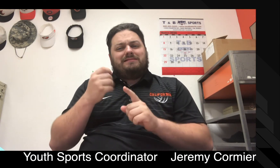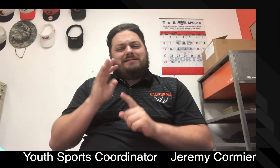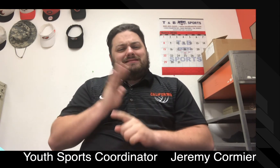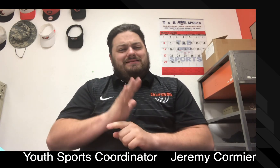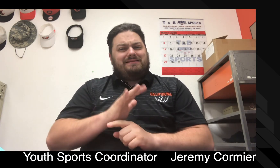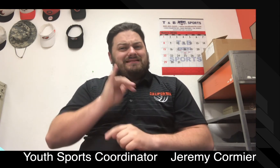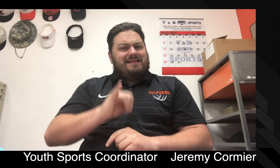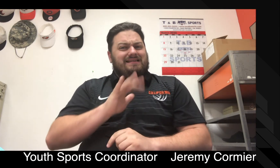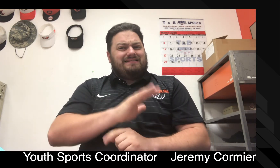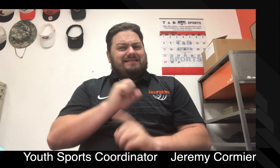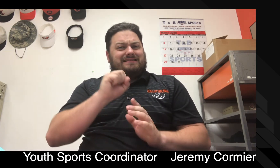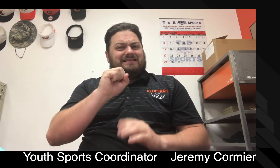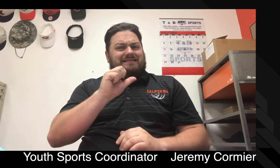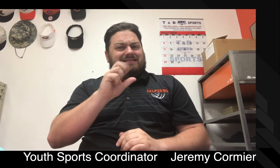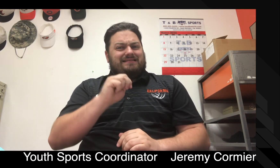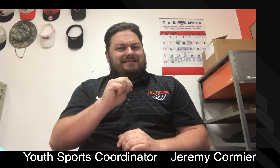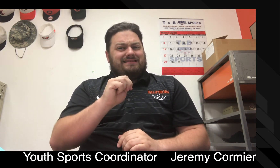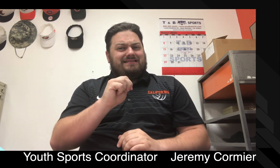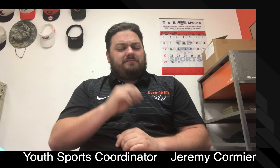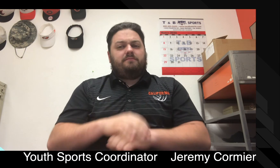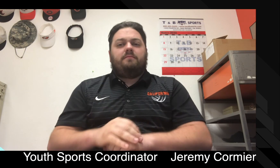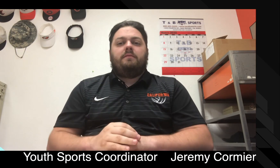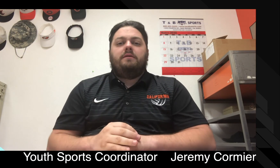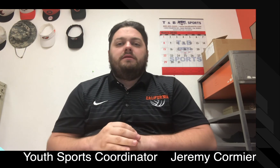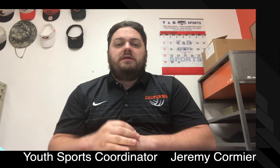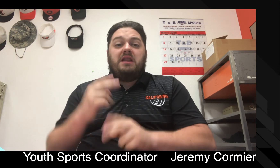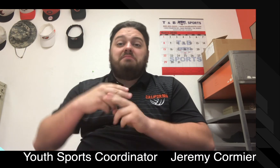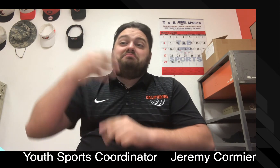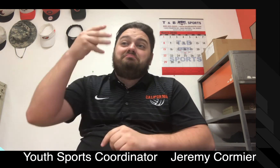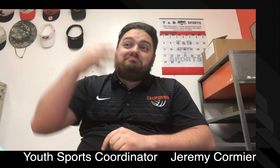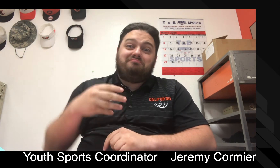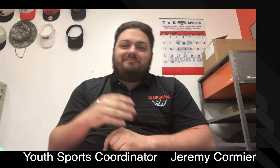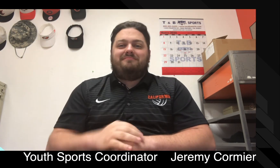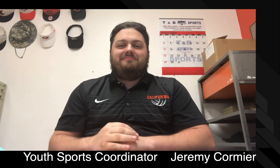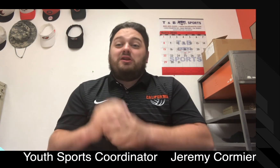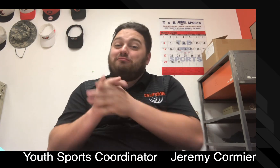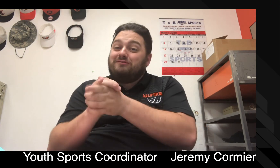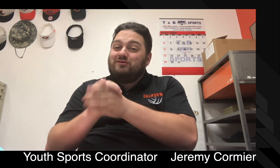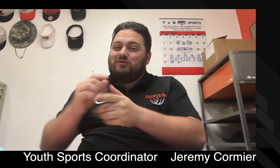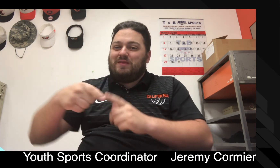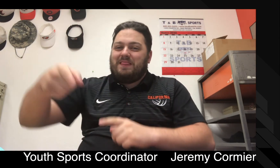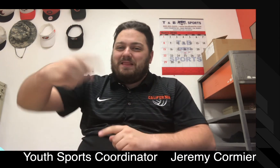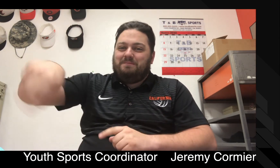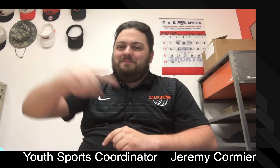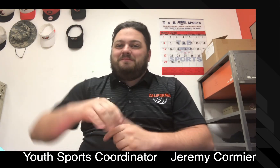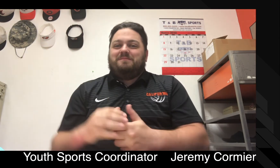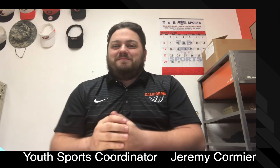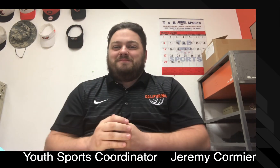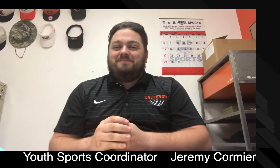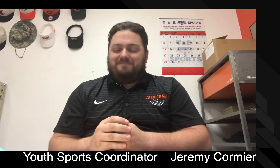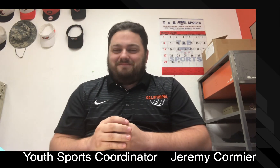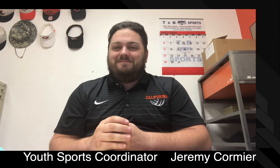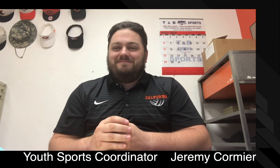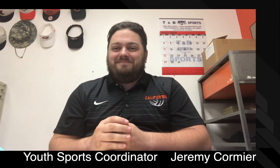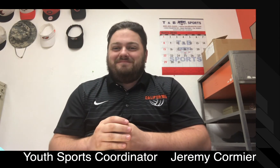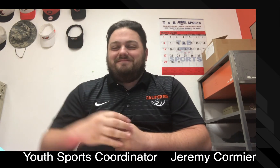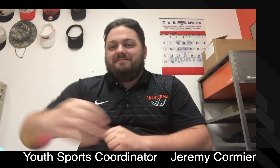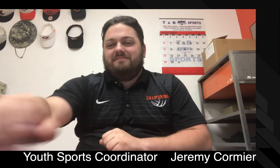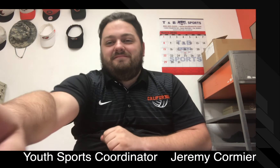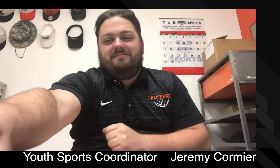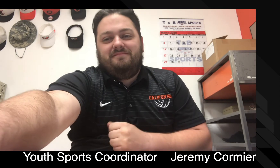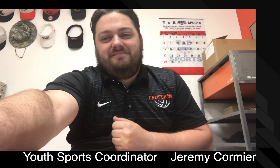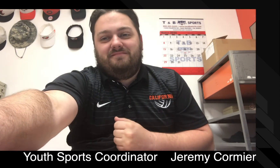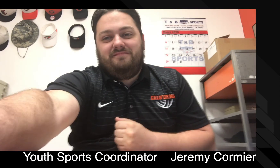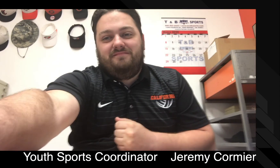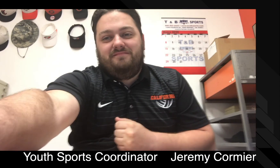These awards are from each individual season. Here's the list. Congratulations to them.